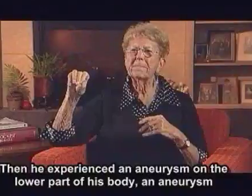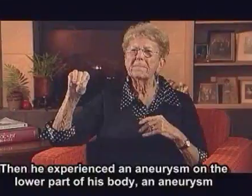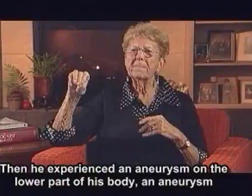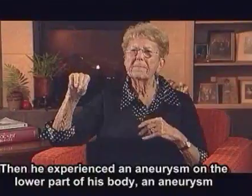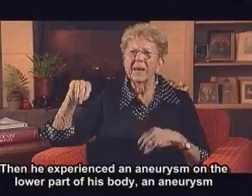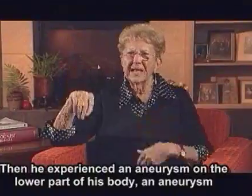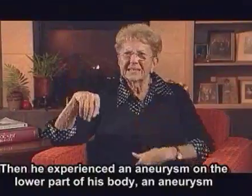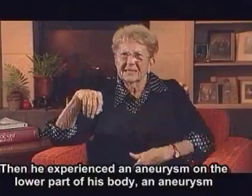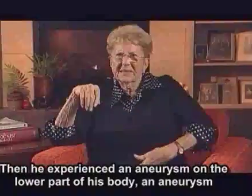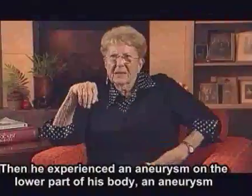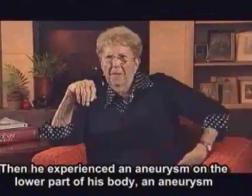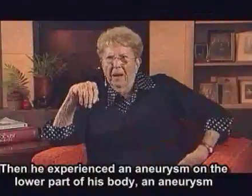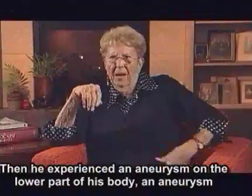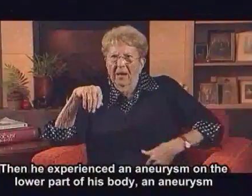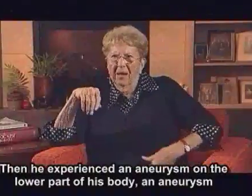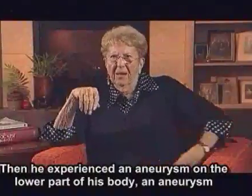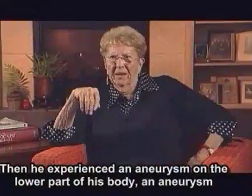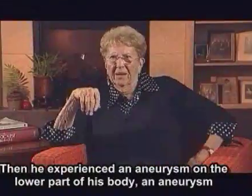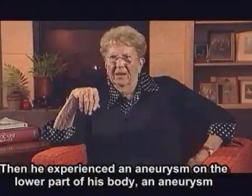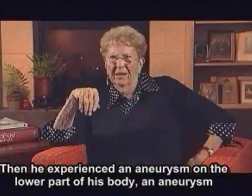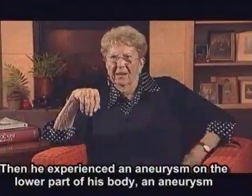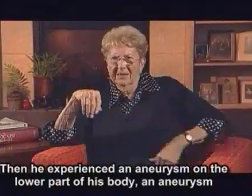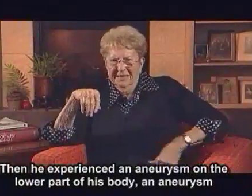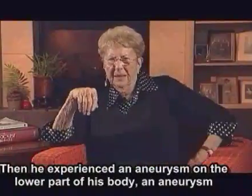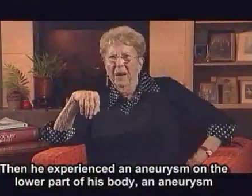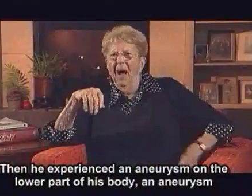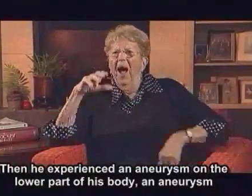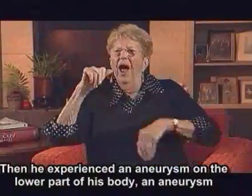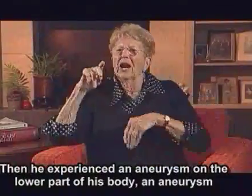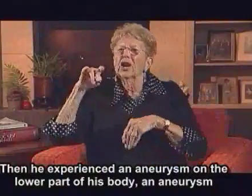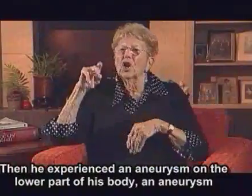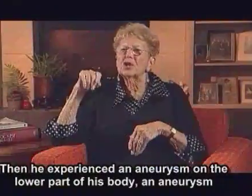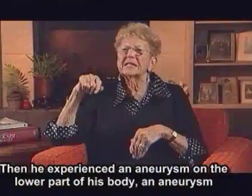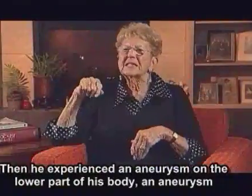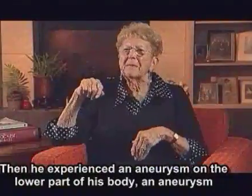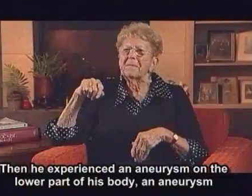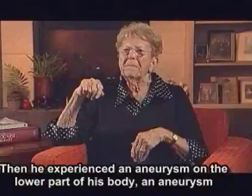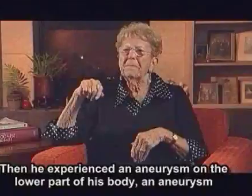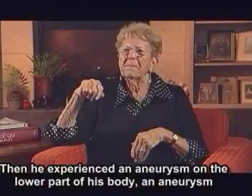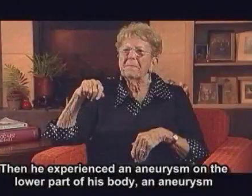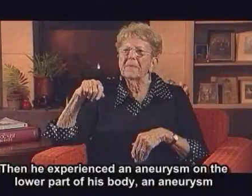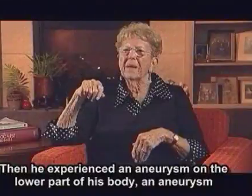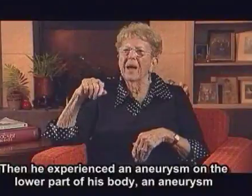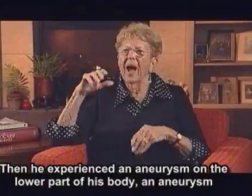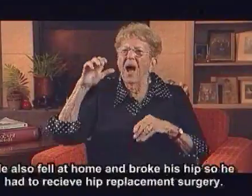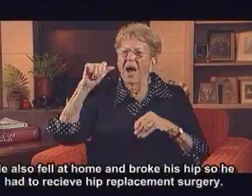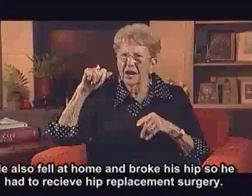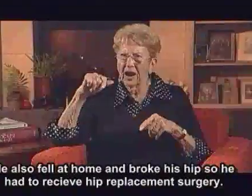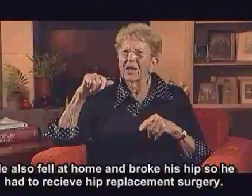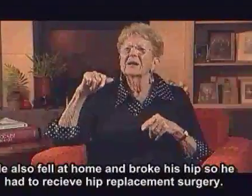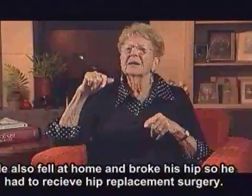Then he experienced an aneurysm down in the lower part of his body, an aneurysm.